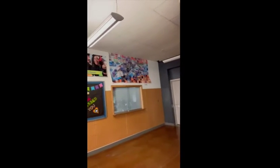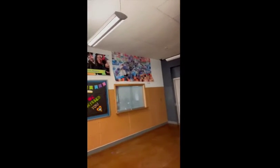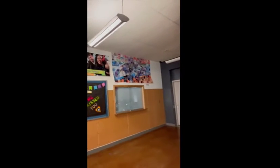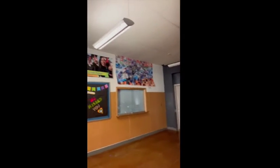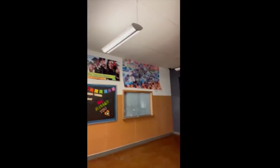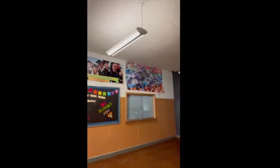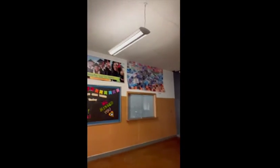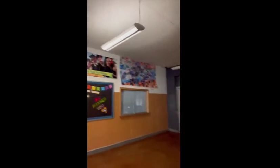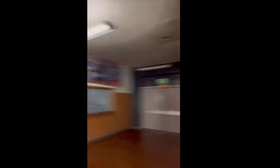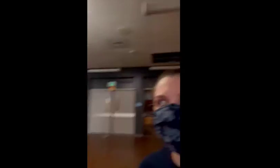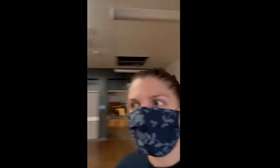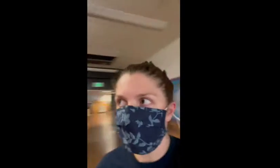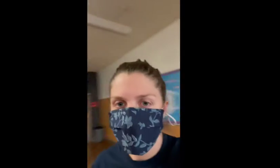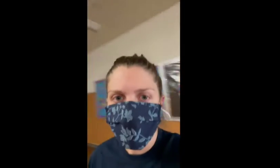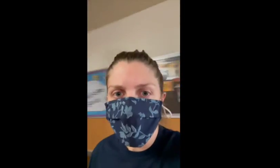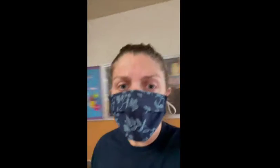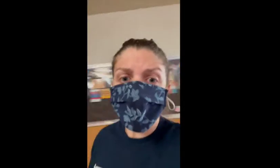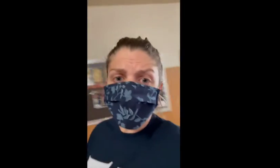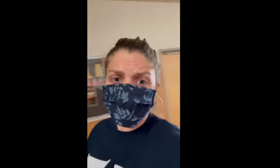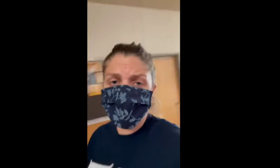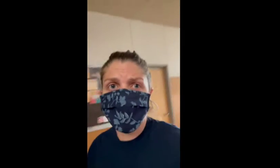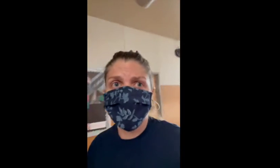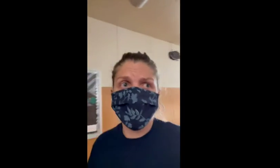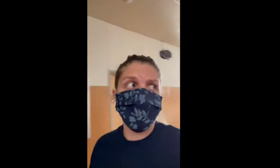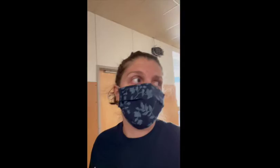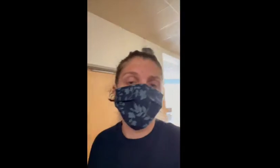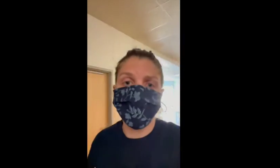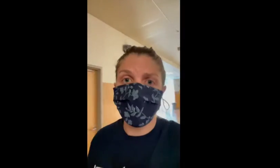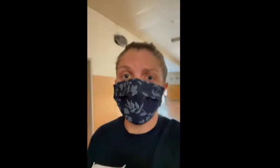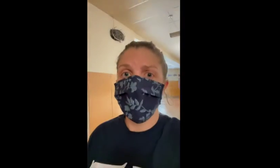by students. And I'll show that to you guys as we go as well.